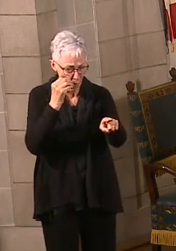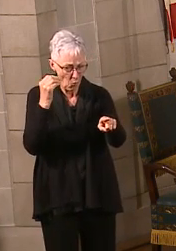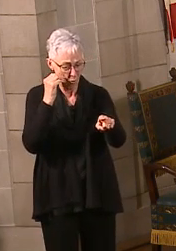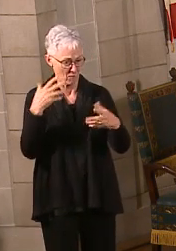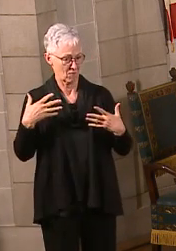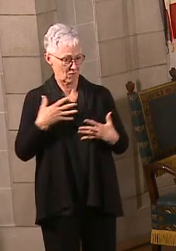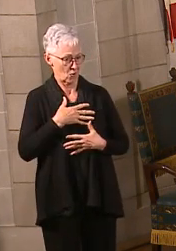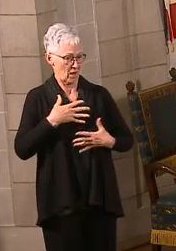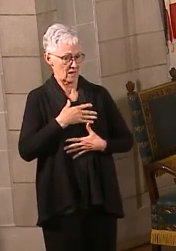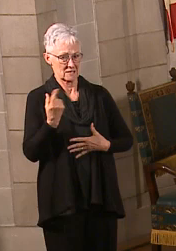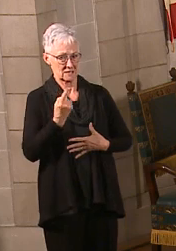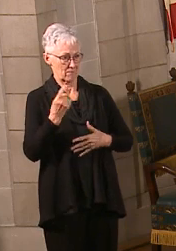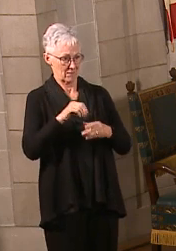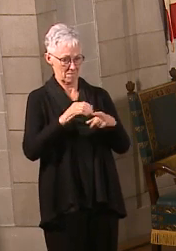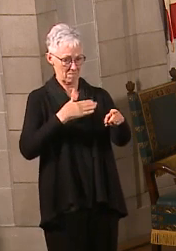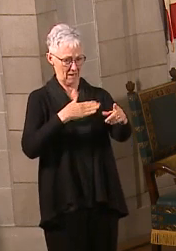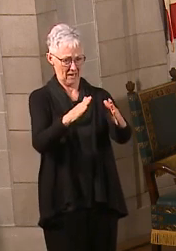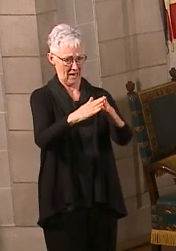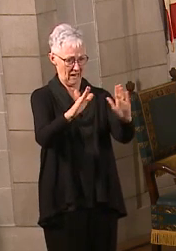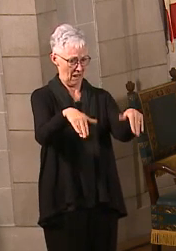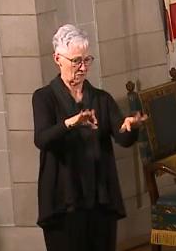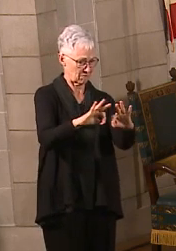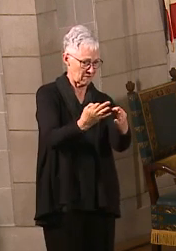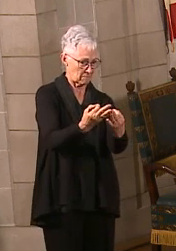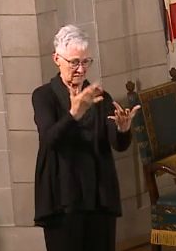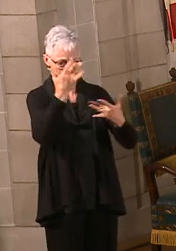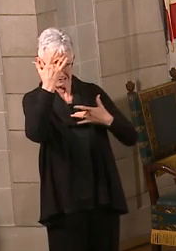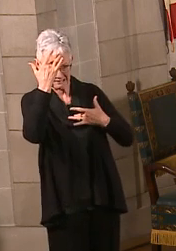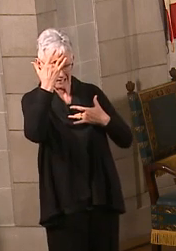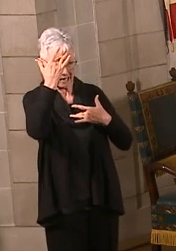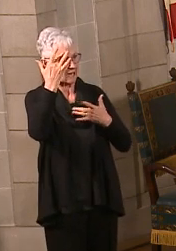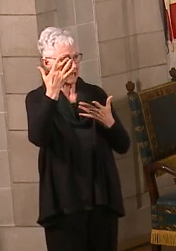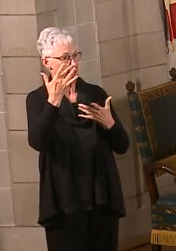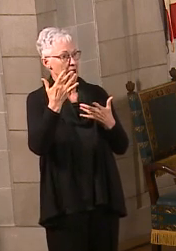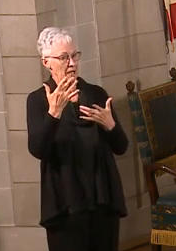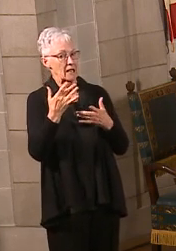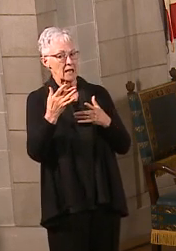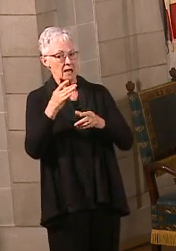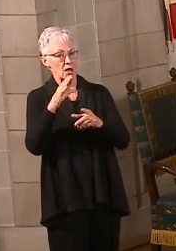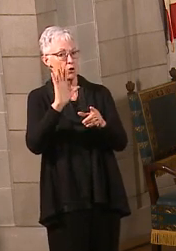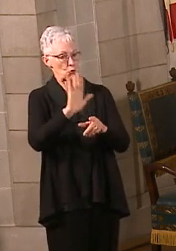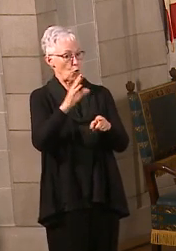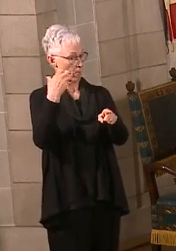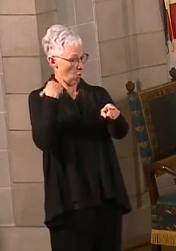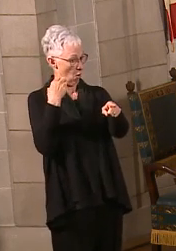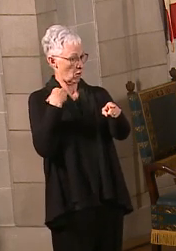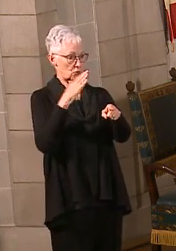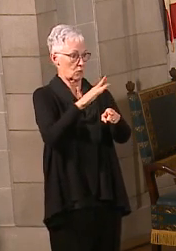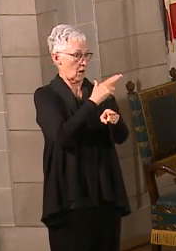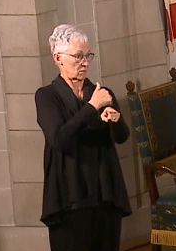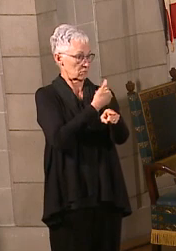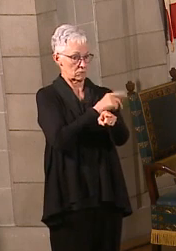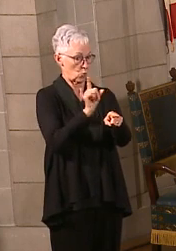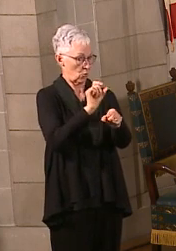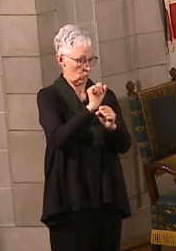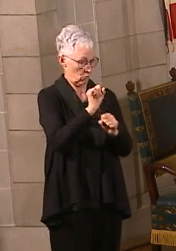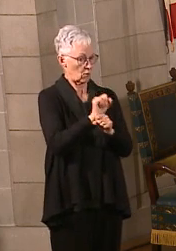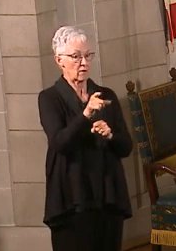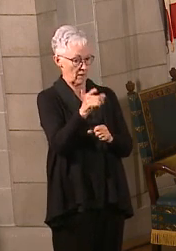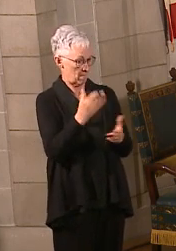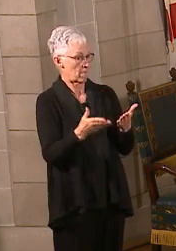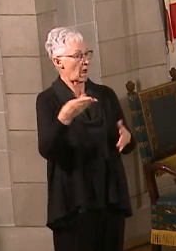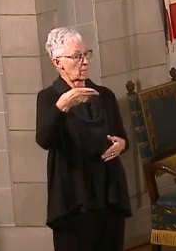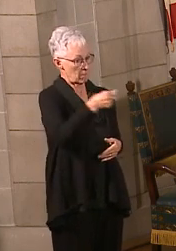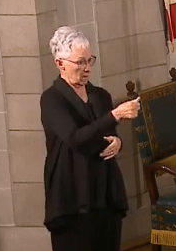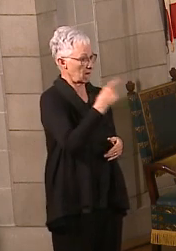home, those programs are in place at many employers already. But if you do not, so check with your employer first, but if you do not, then you can